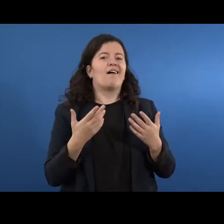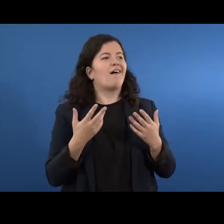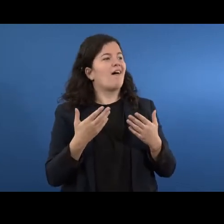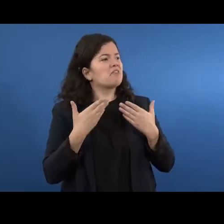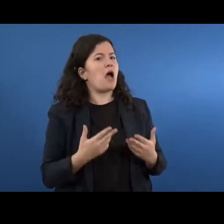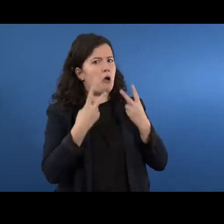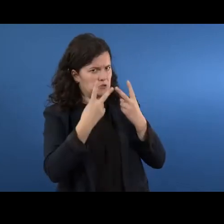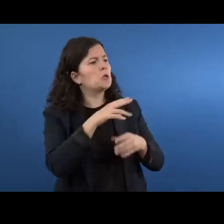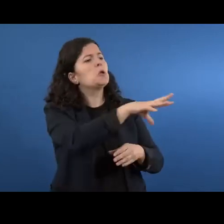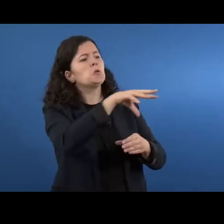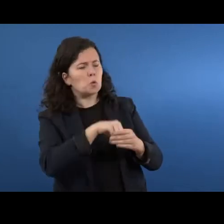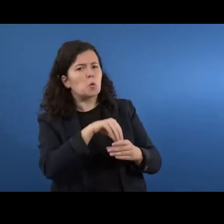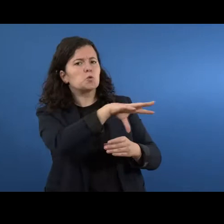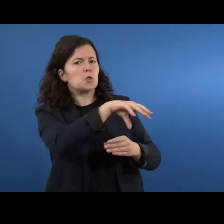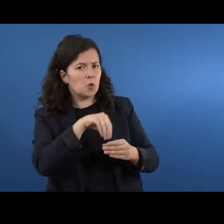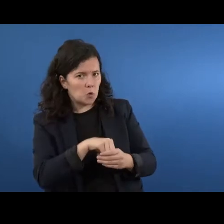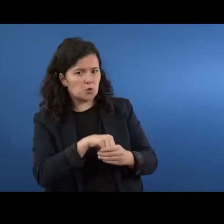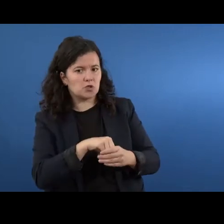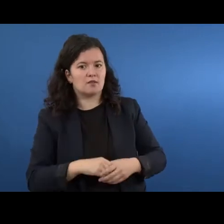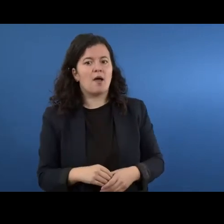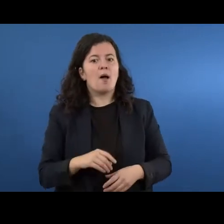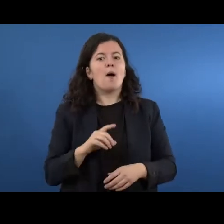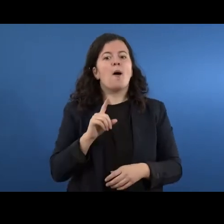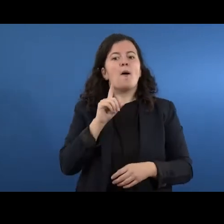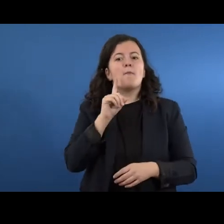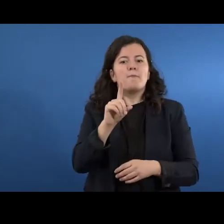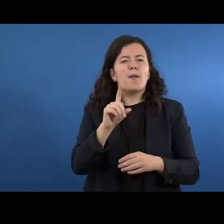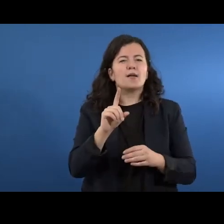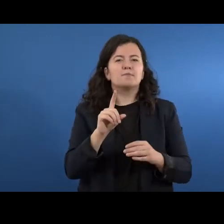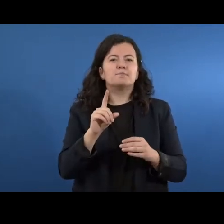there's always the risk that inclusion issues, equality issues,